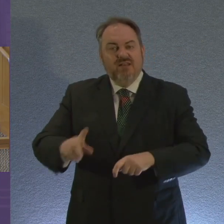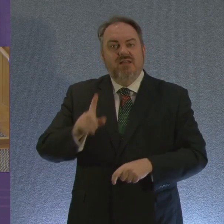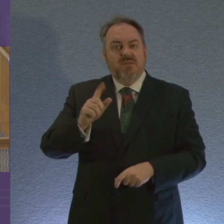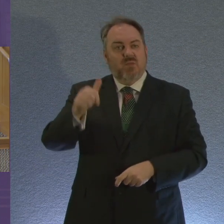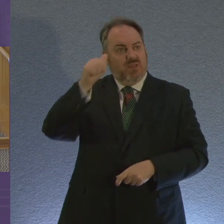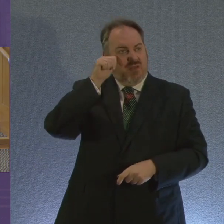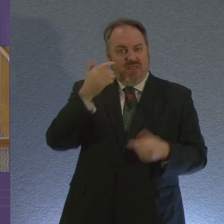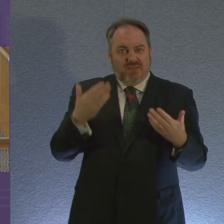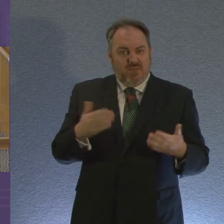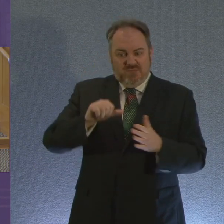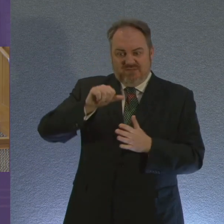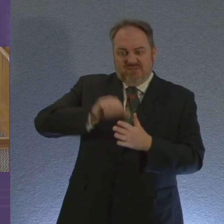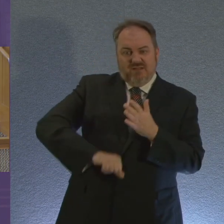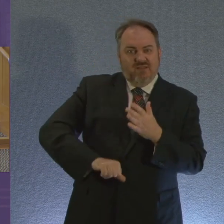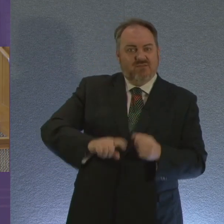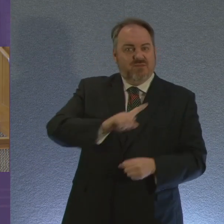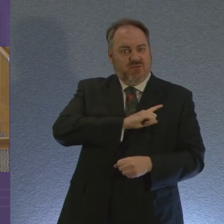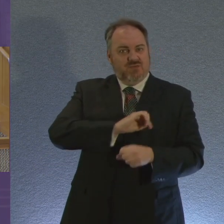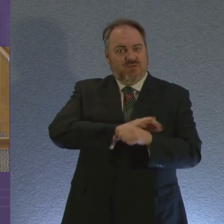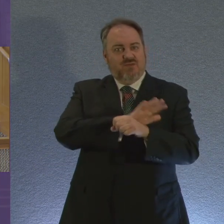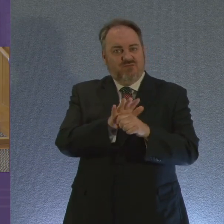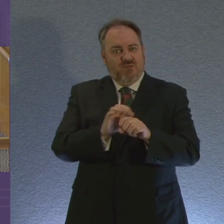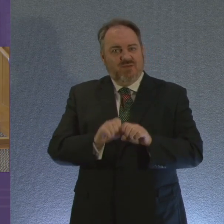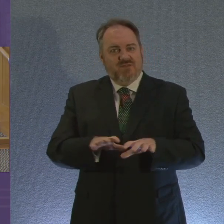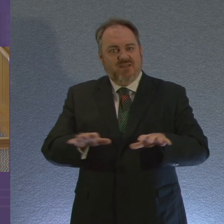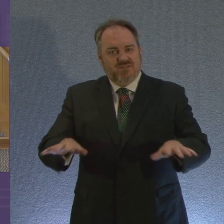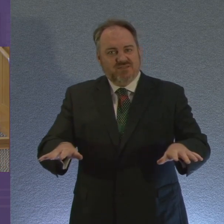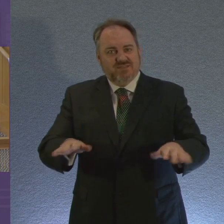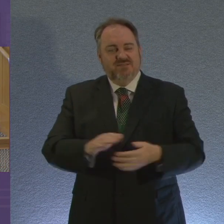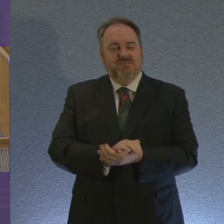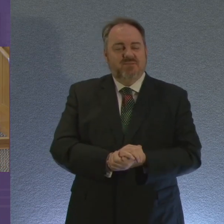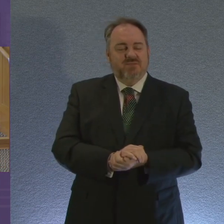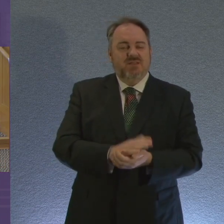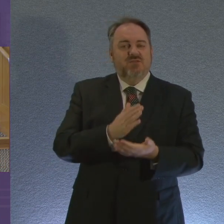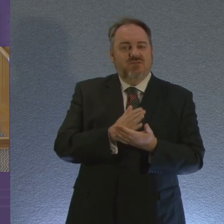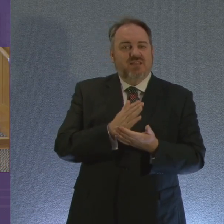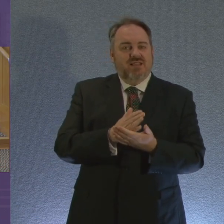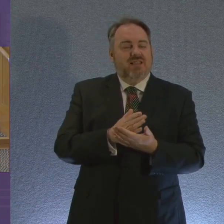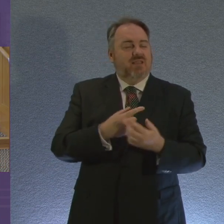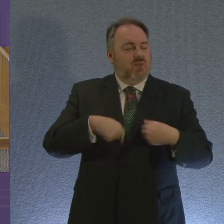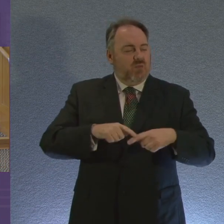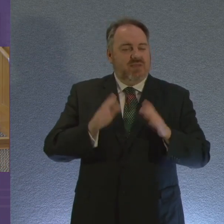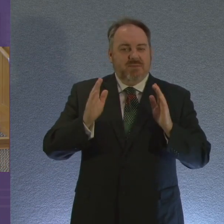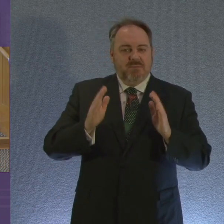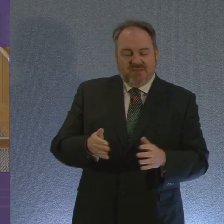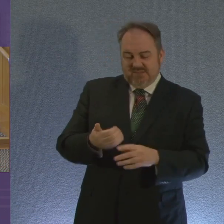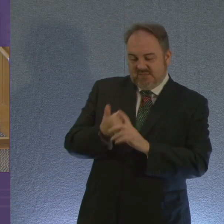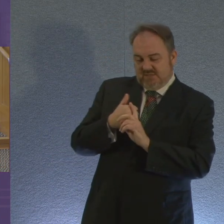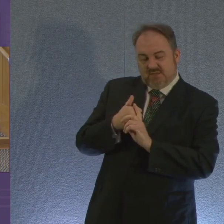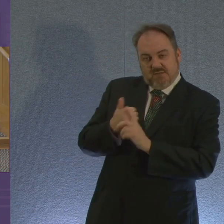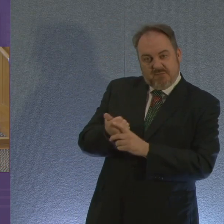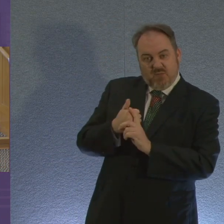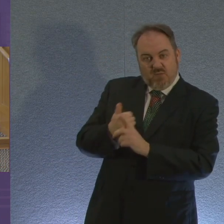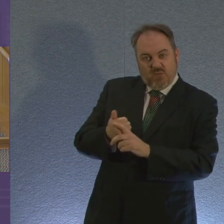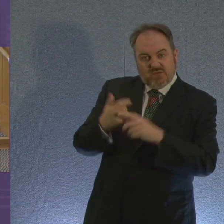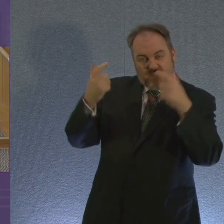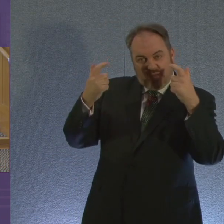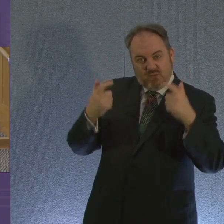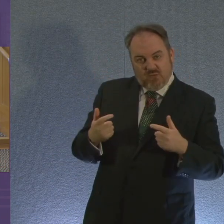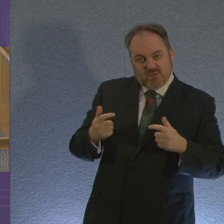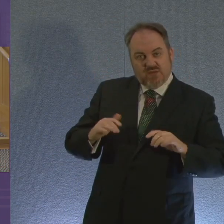way which uses means that command the widest possible support. That's what the Cabinet Secretary said in his opening remarks, and that do